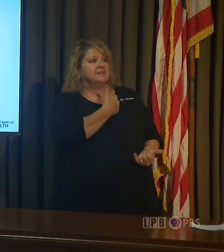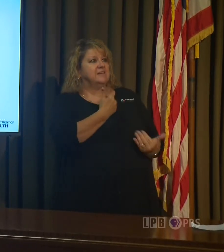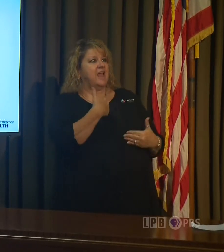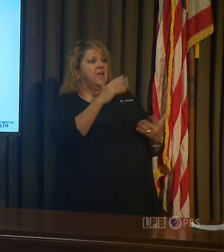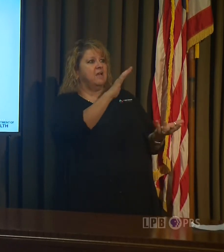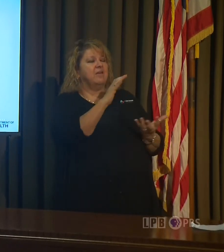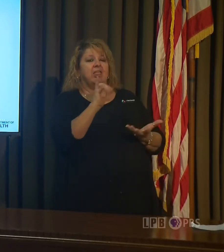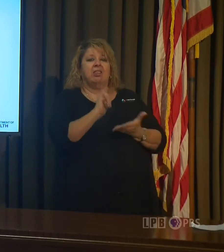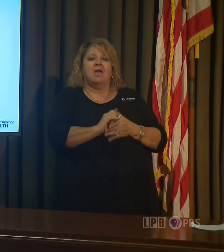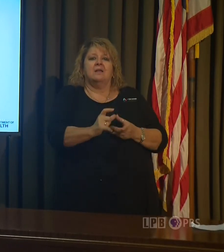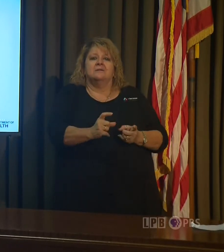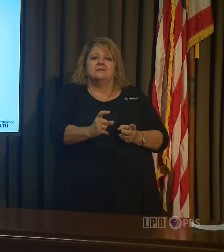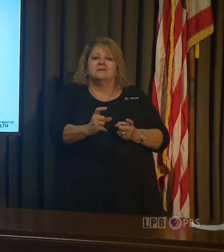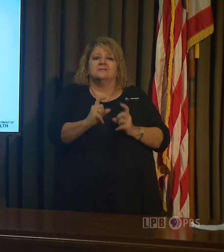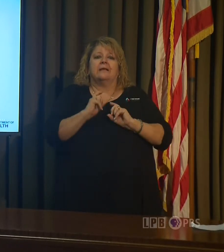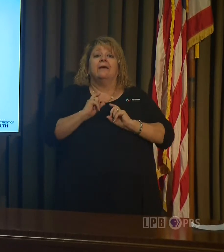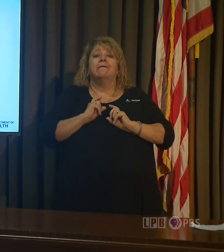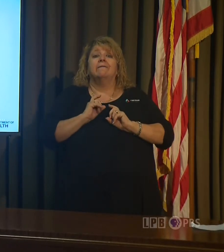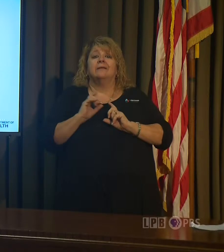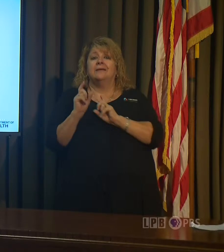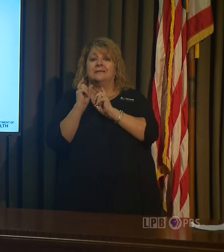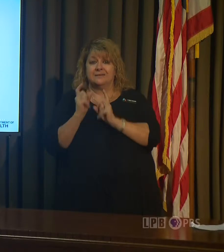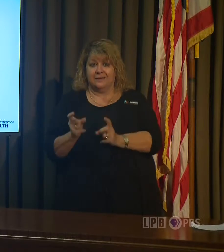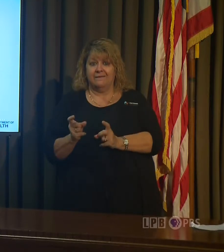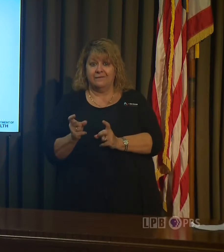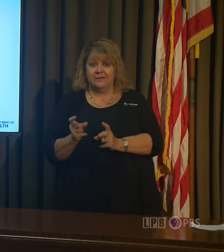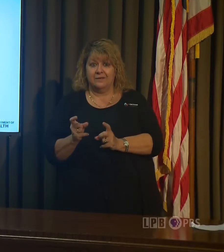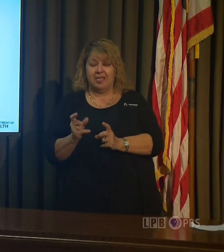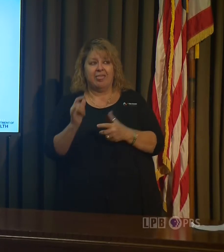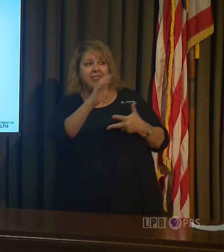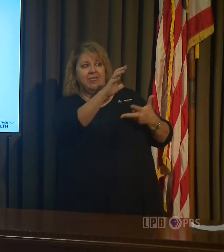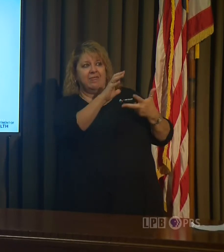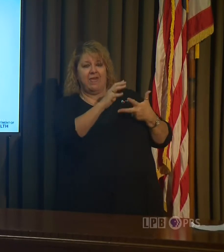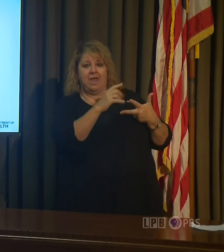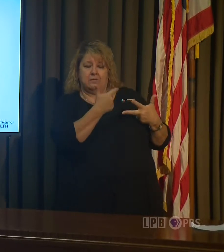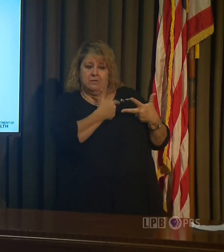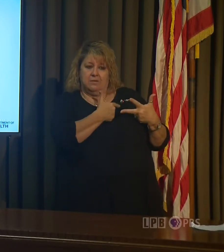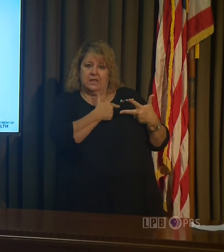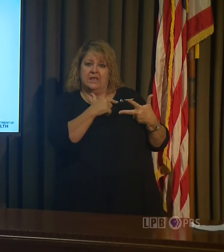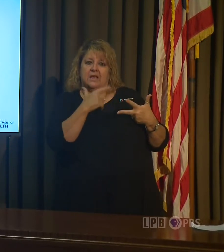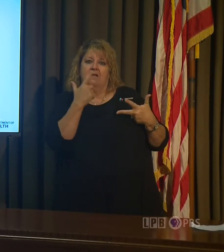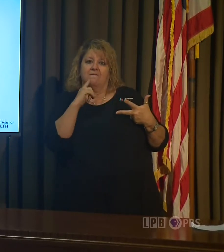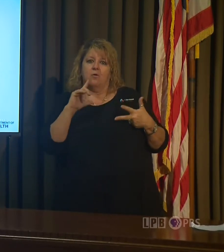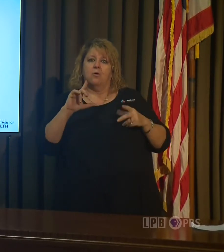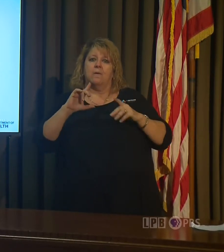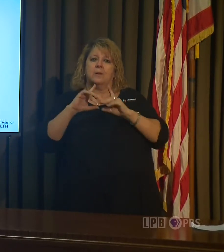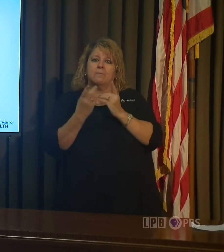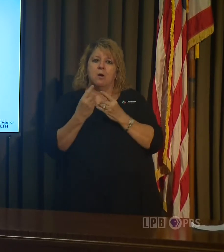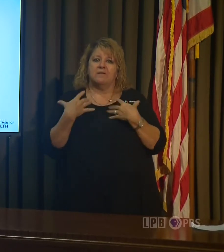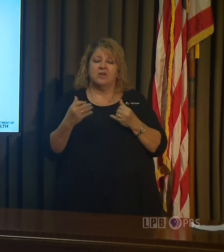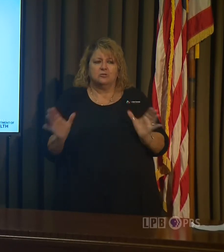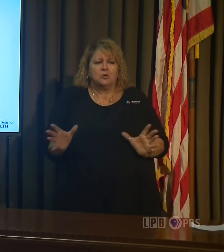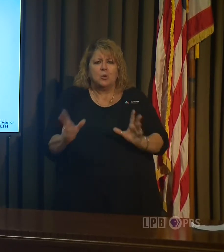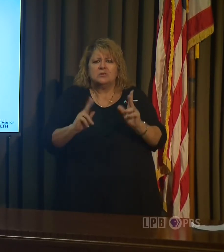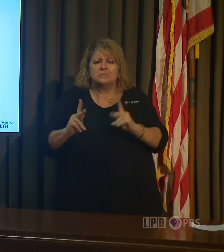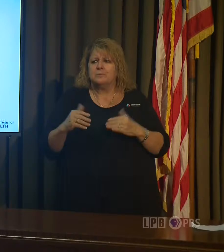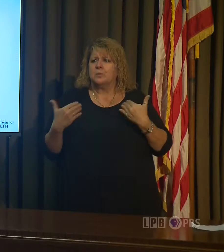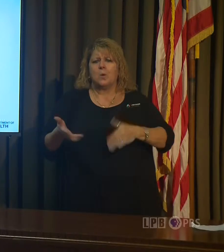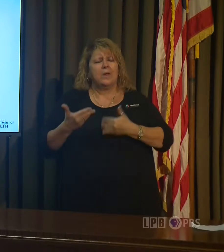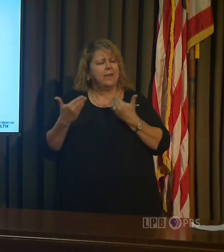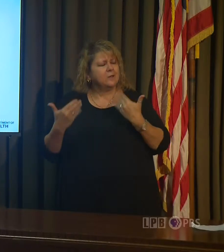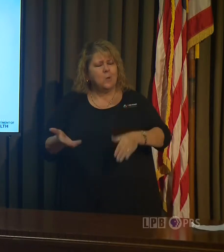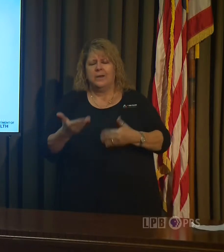It is the hope, the goal, and the driving aim of the Department of Health to encourage more people in Louisiana to